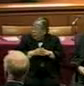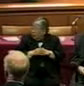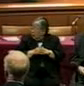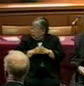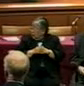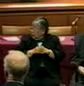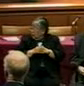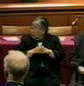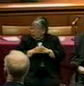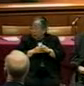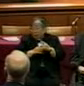Thank you. So